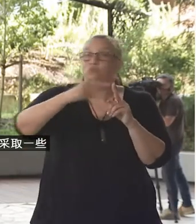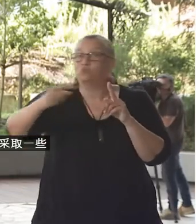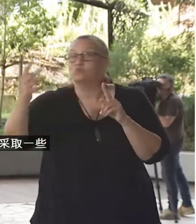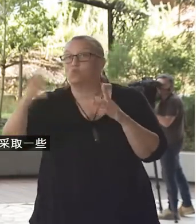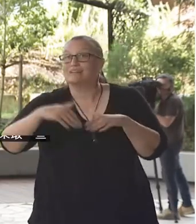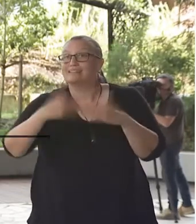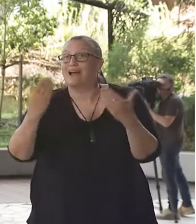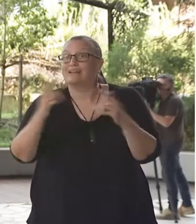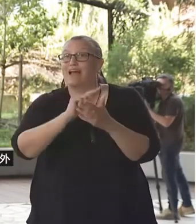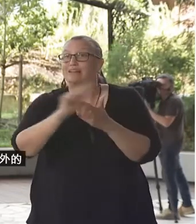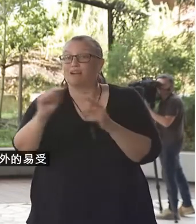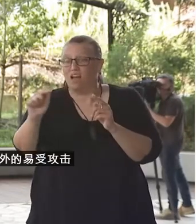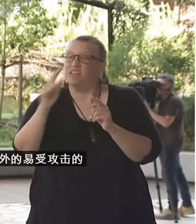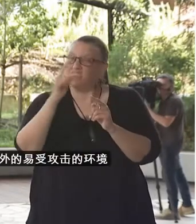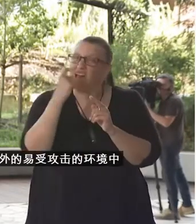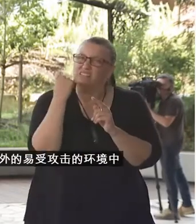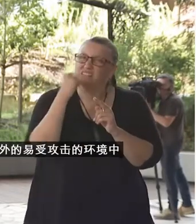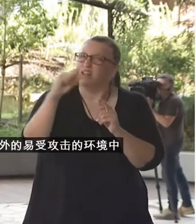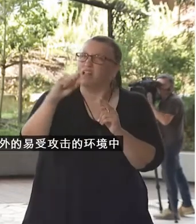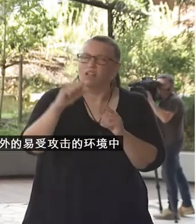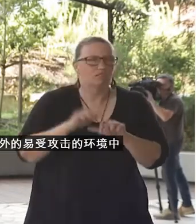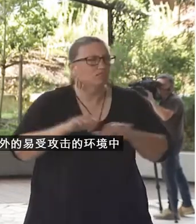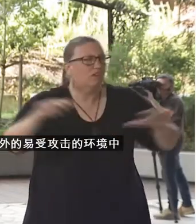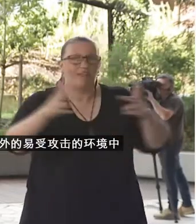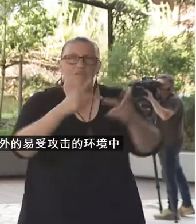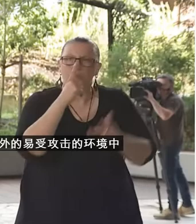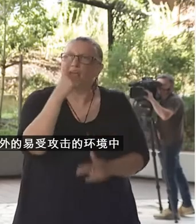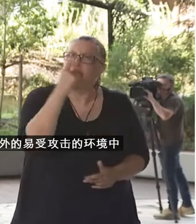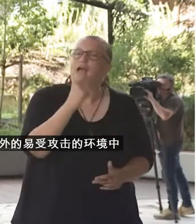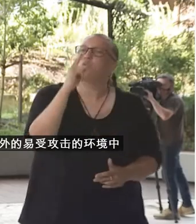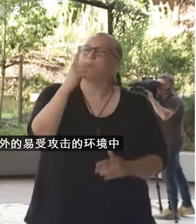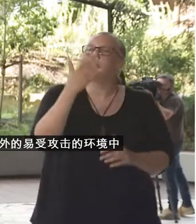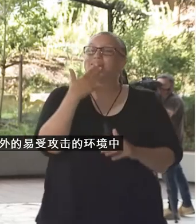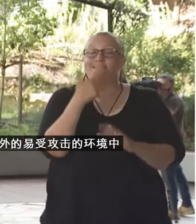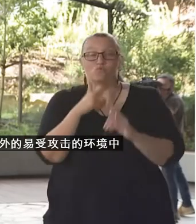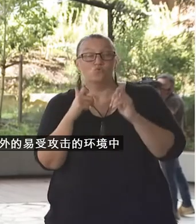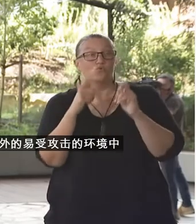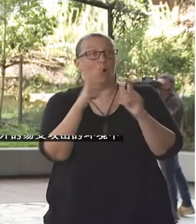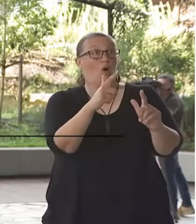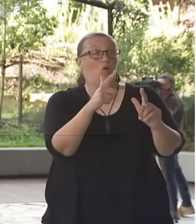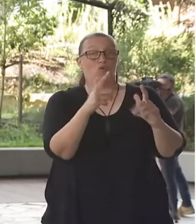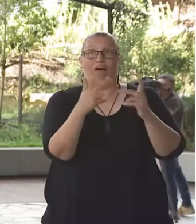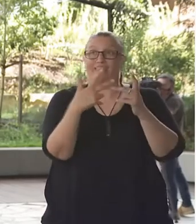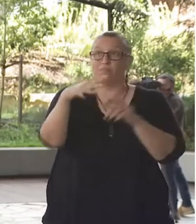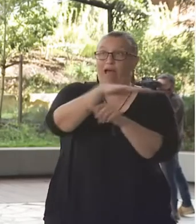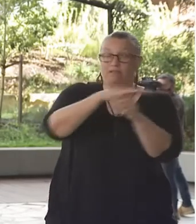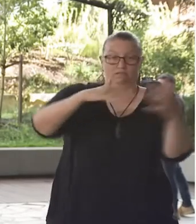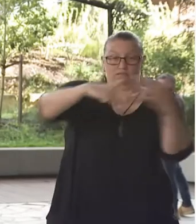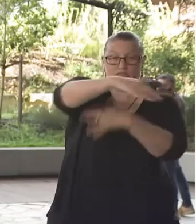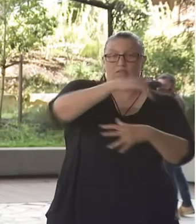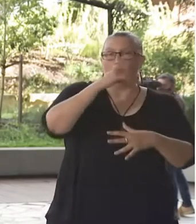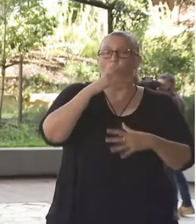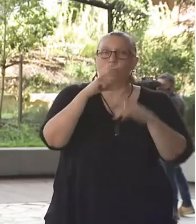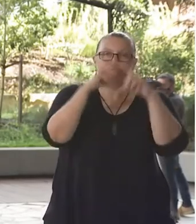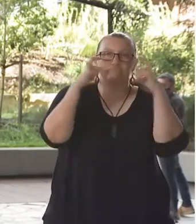of avoiding vulnerable settings where you can. Just be aware of that additional risk. Another key